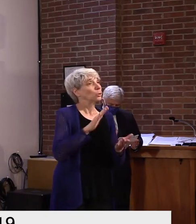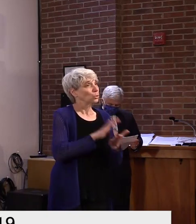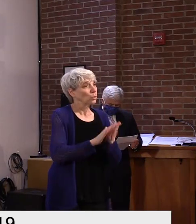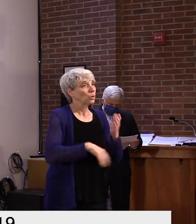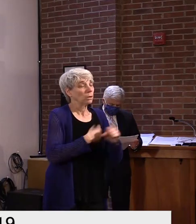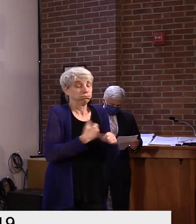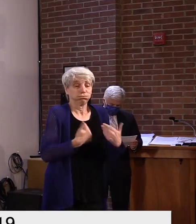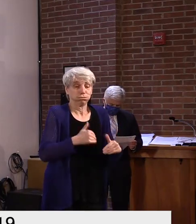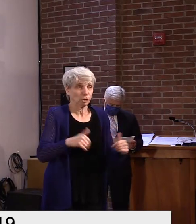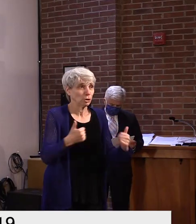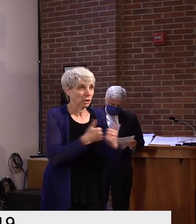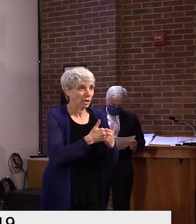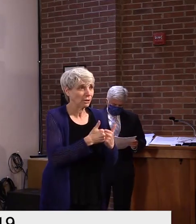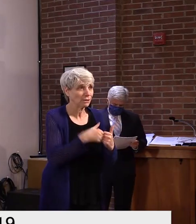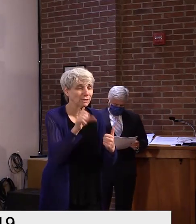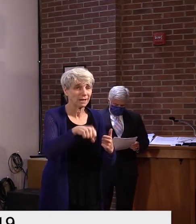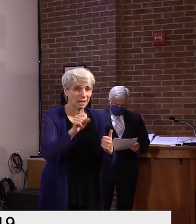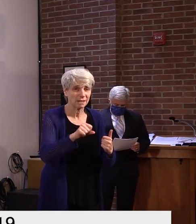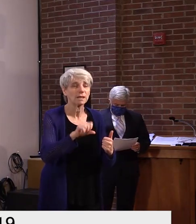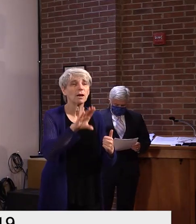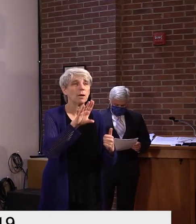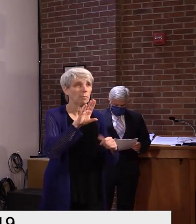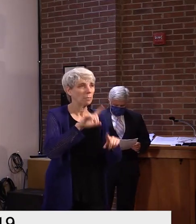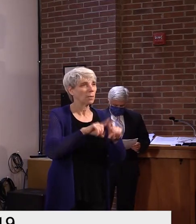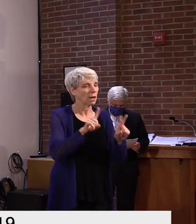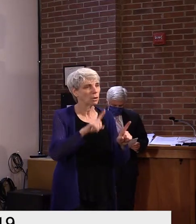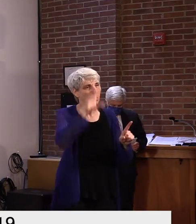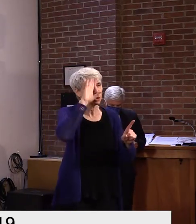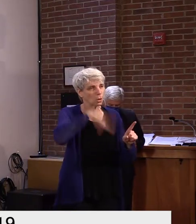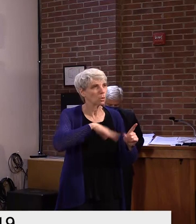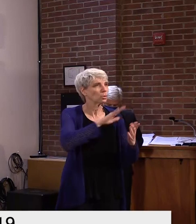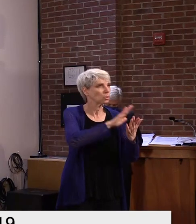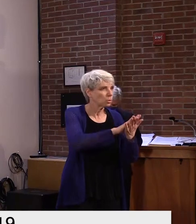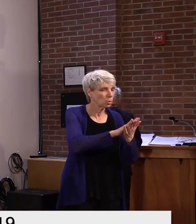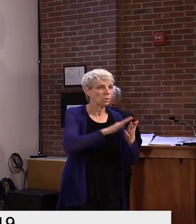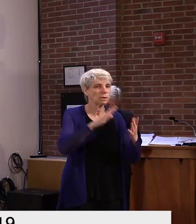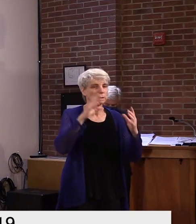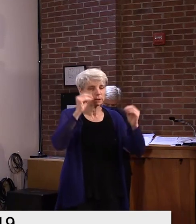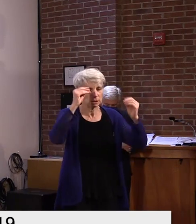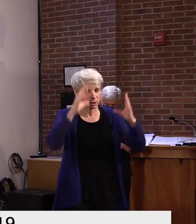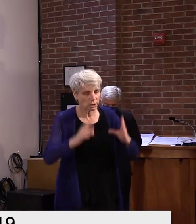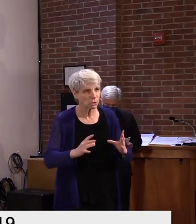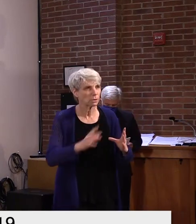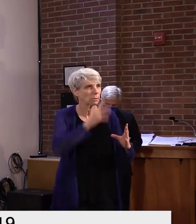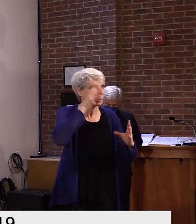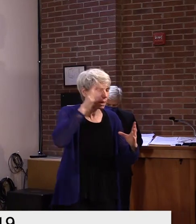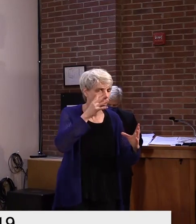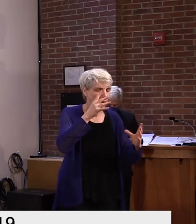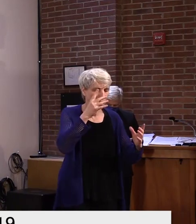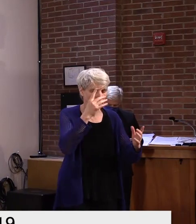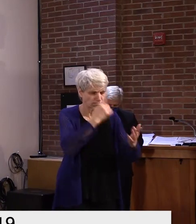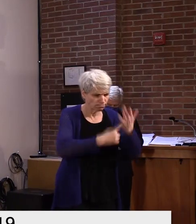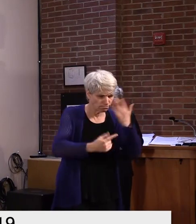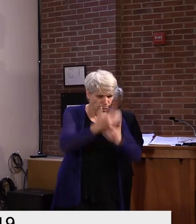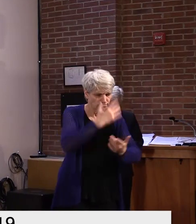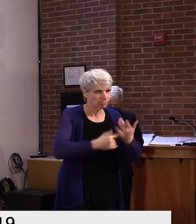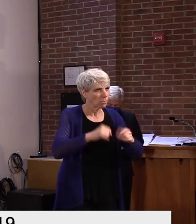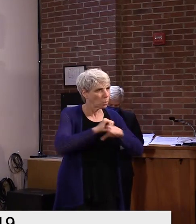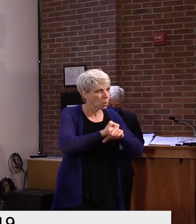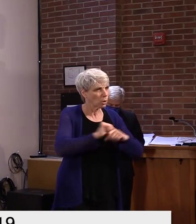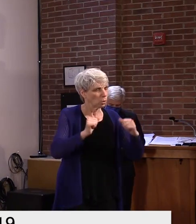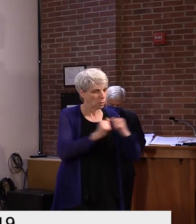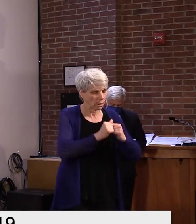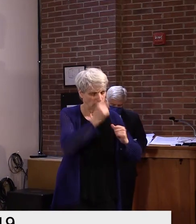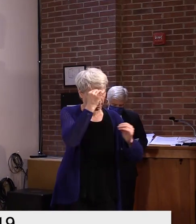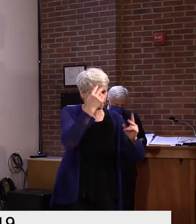together with public health to make sure each student can get a high-quality education this school year, no matter what form